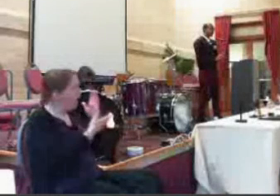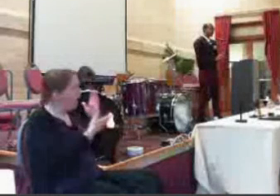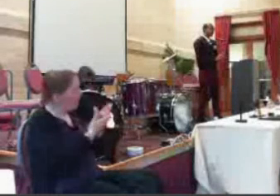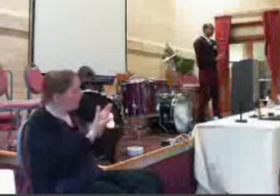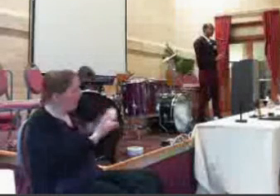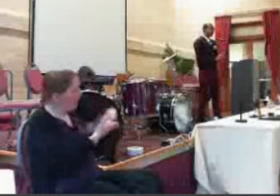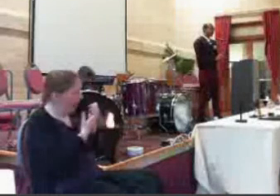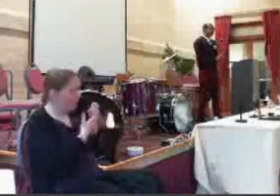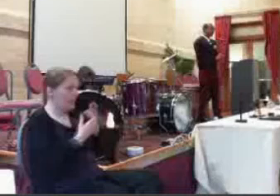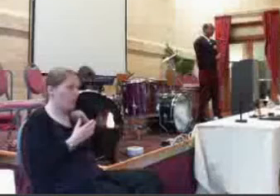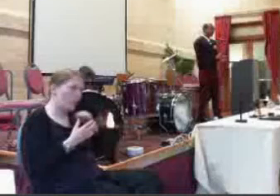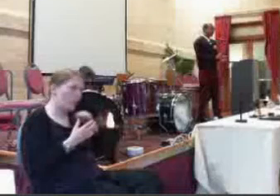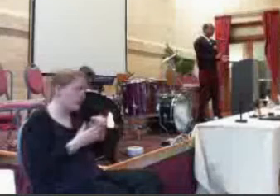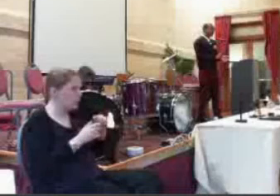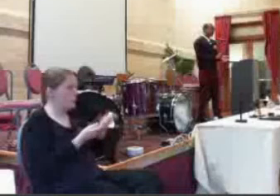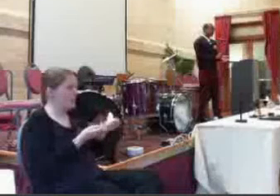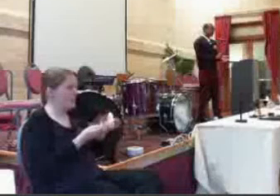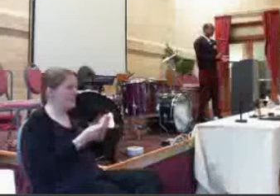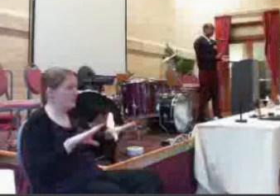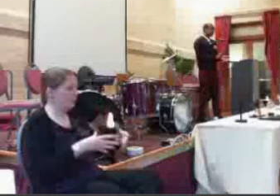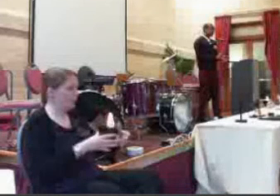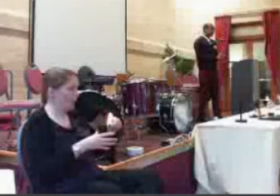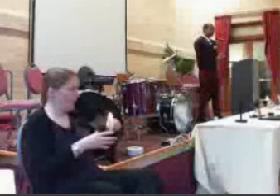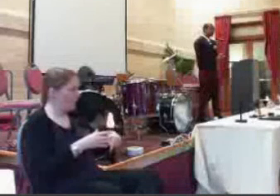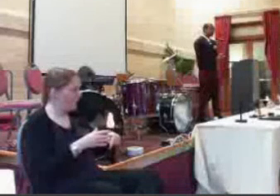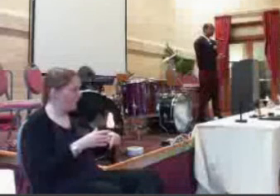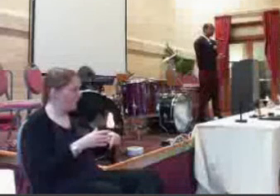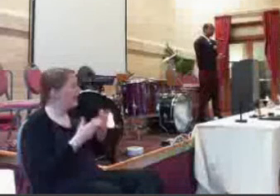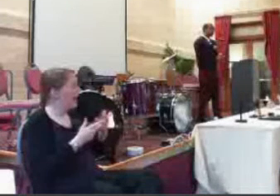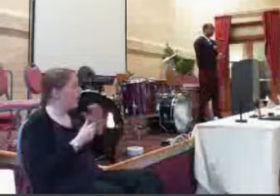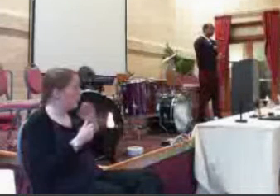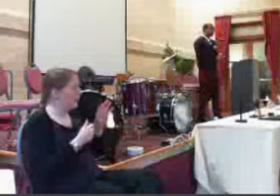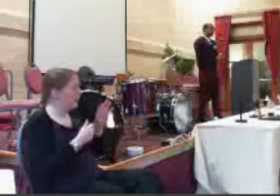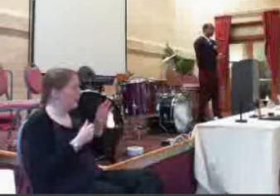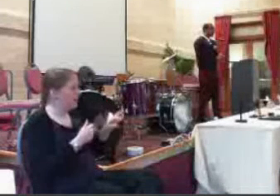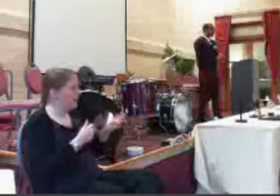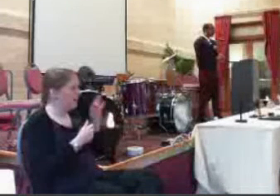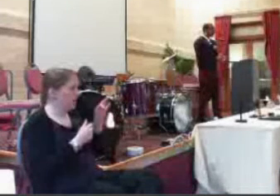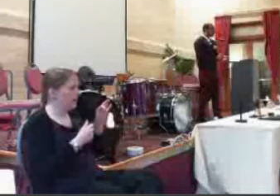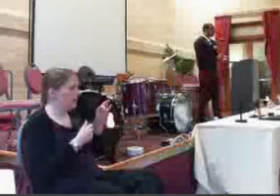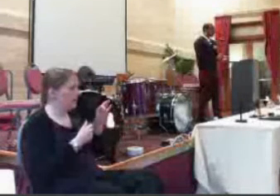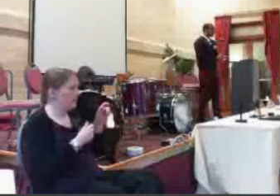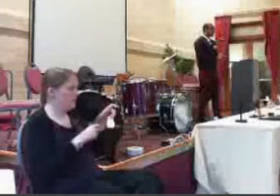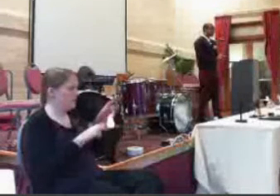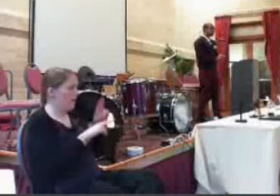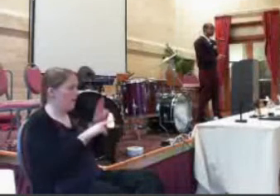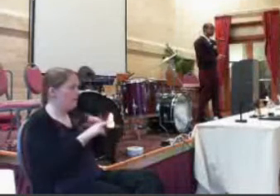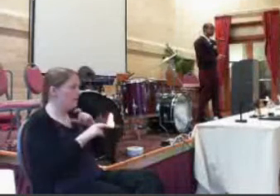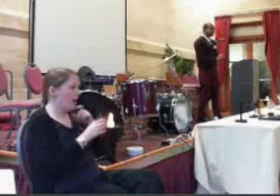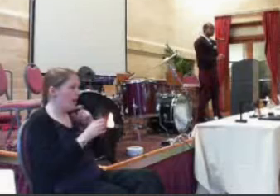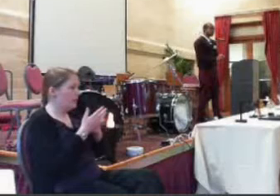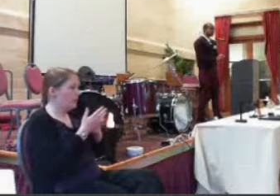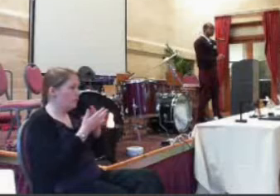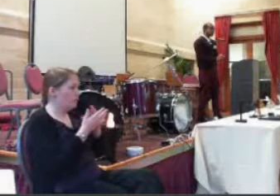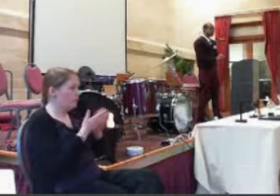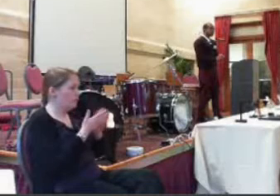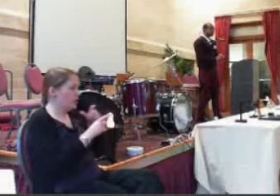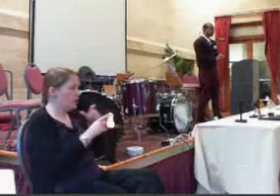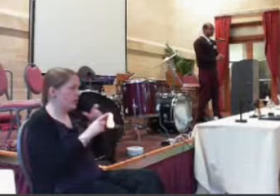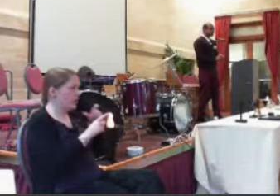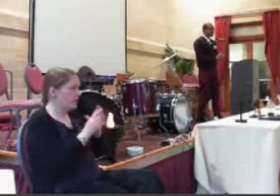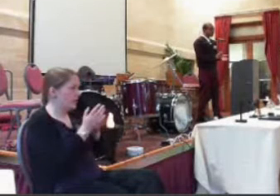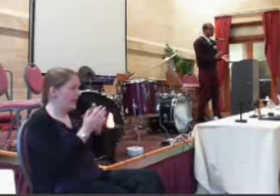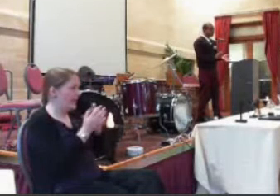the steering group. Without further ado, I'd like to invite on the stage Father Richard McKay, who's on the steering